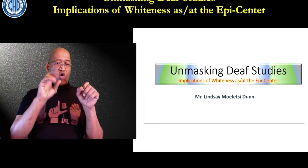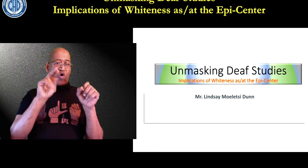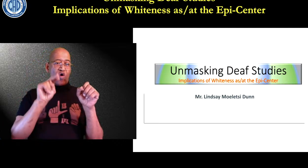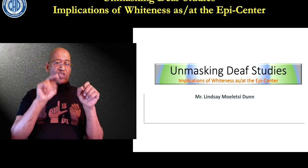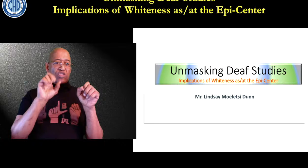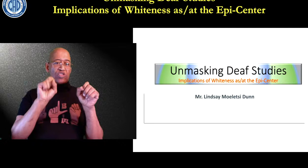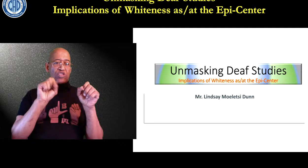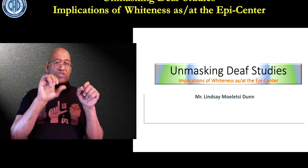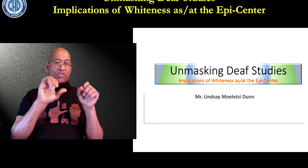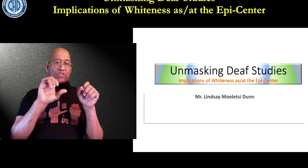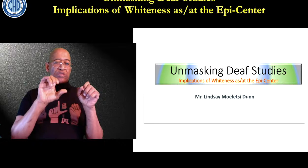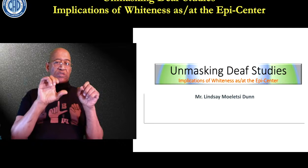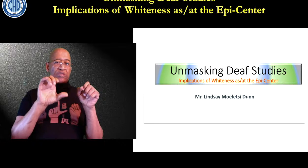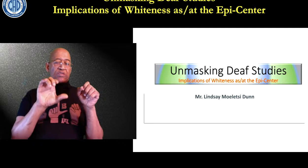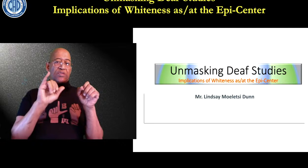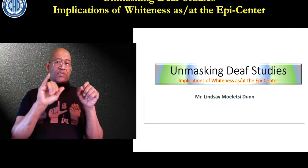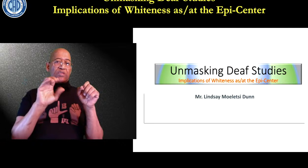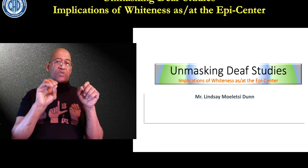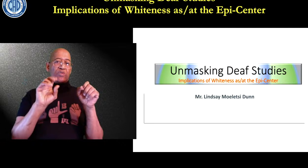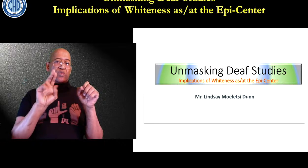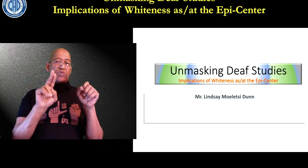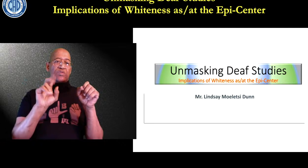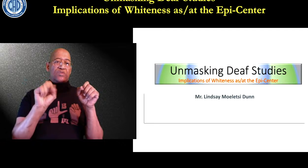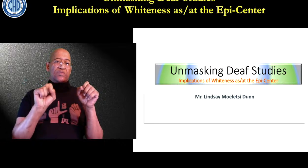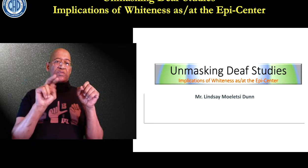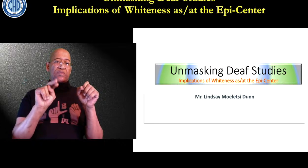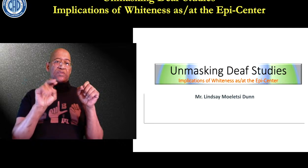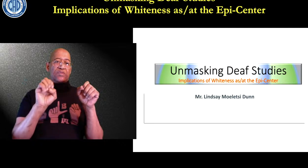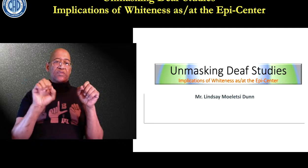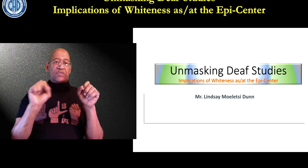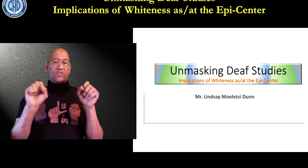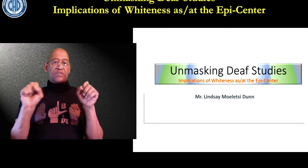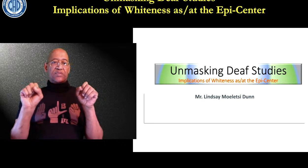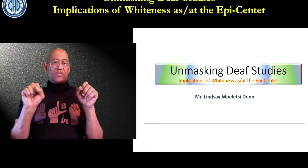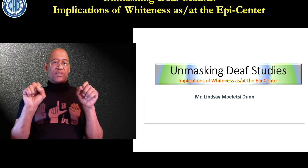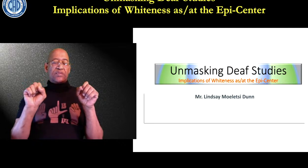I joined the BCM, Black